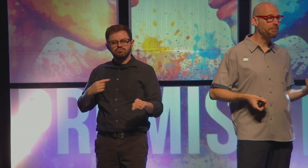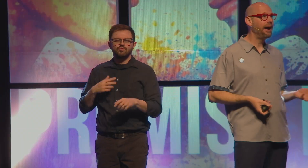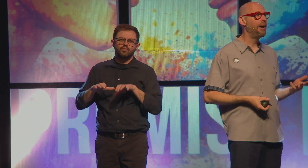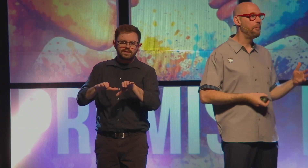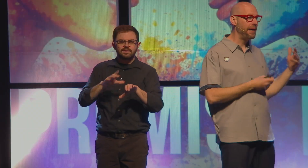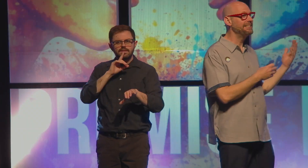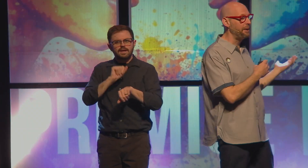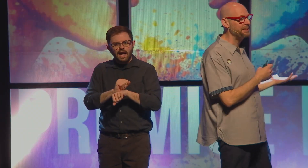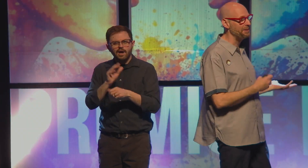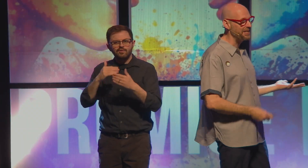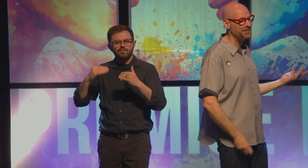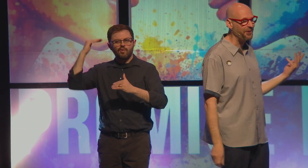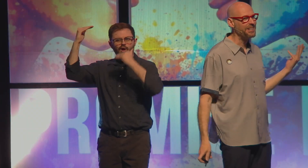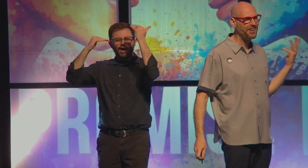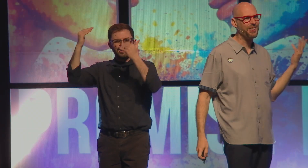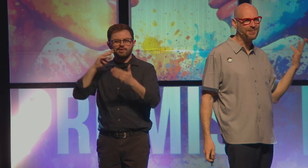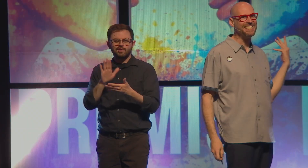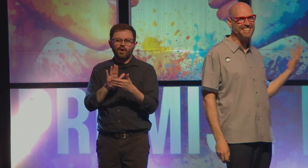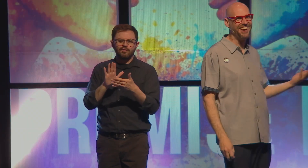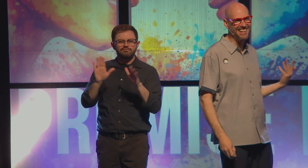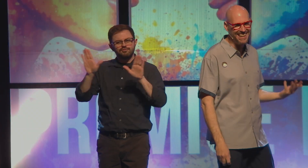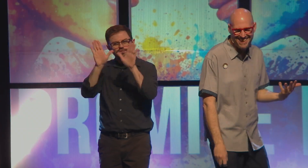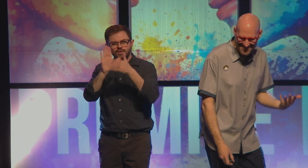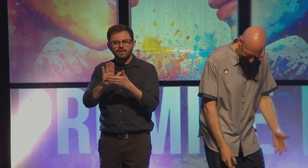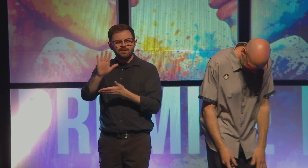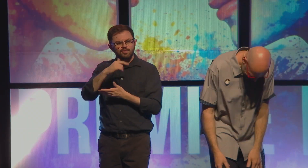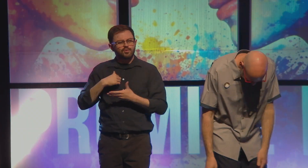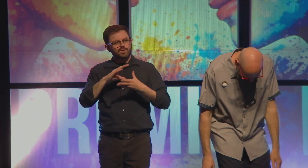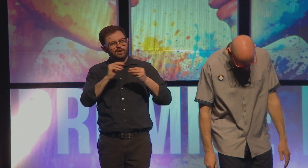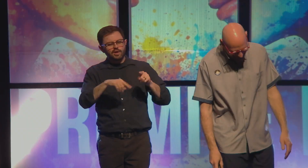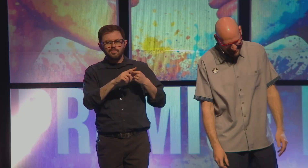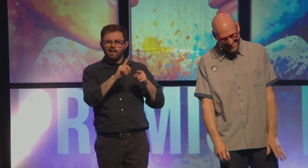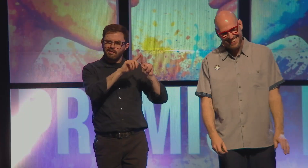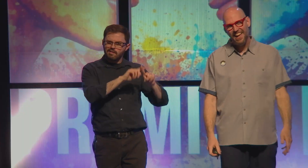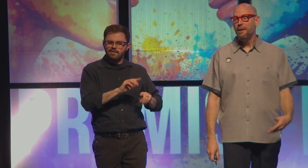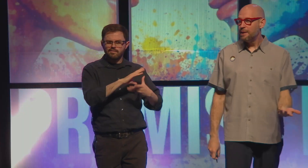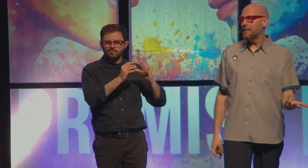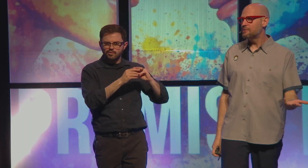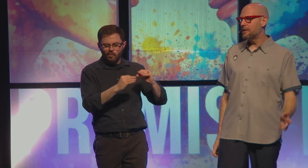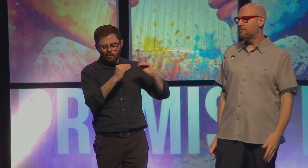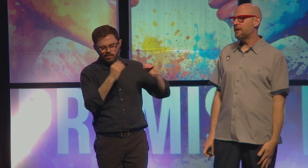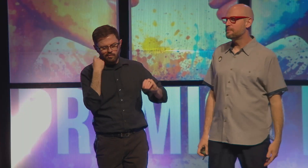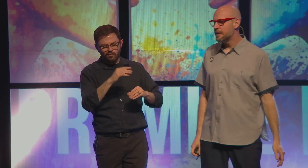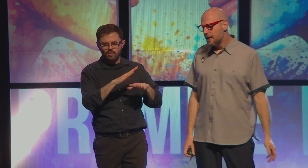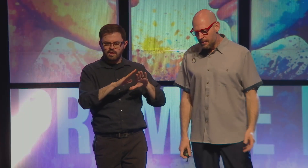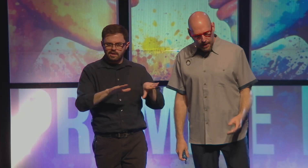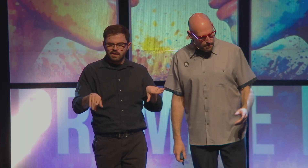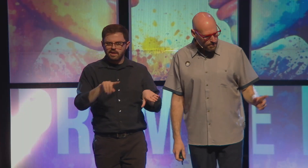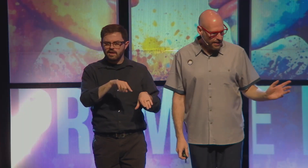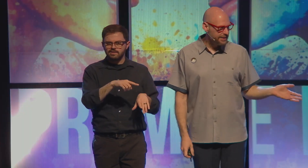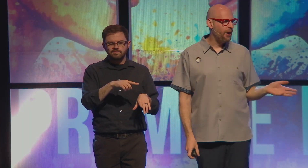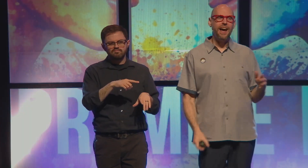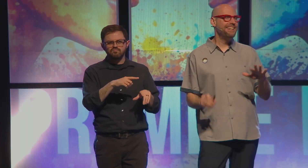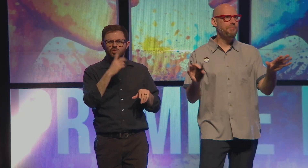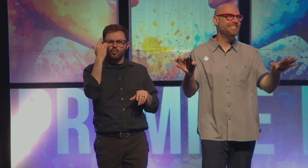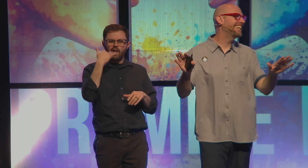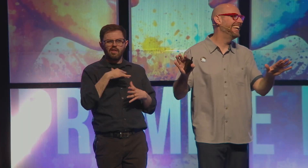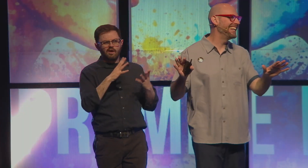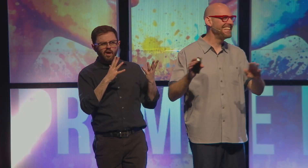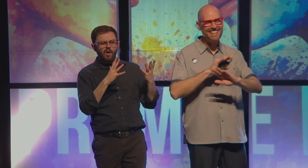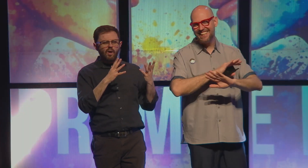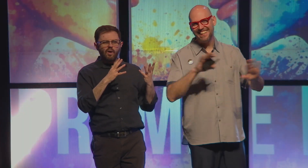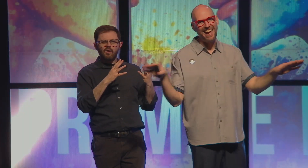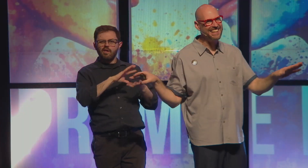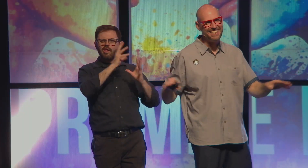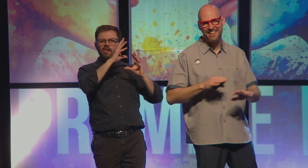and we talked about how messed up some of these stories are that we teach our kids. Maybe that's why they fired me. But no, I'm just